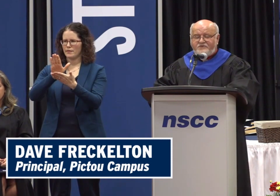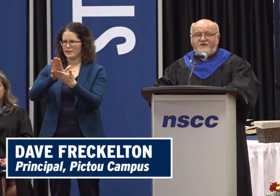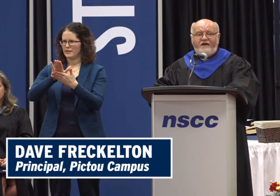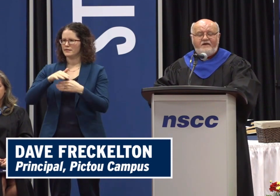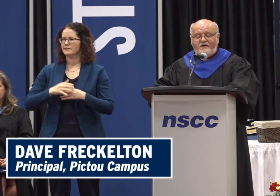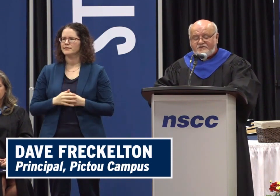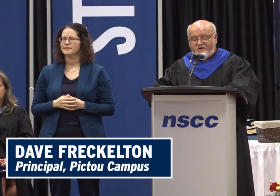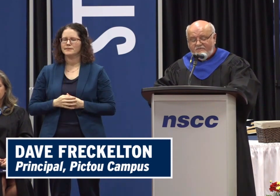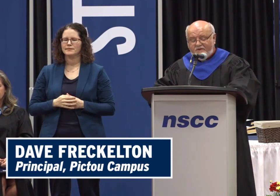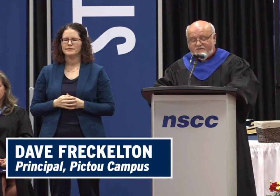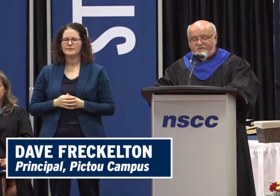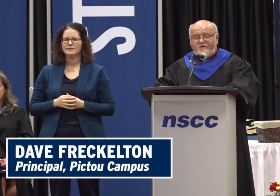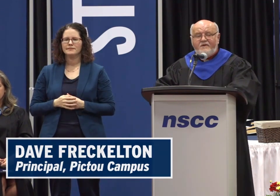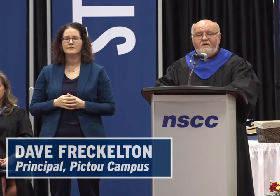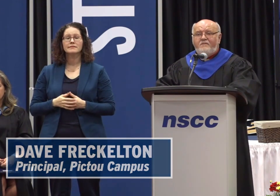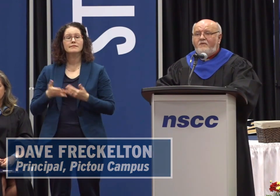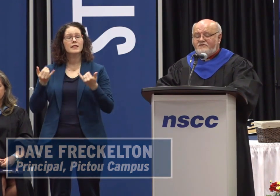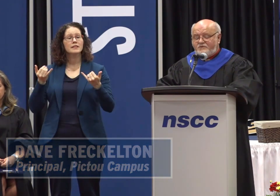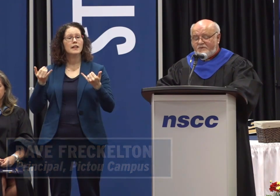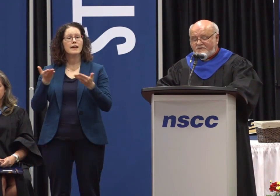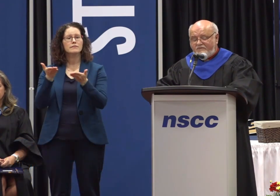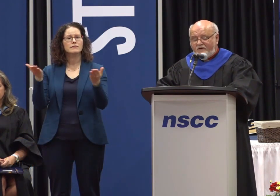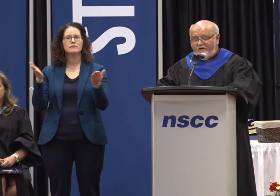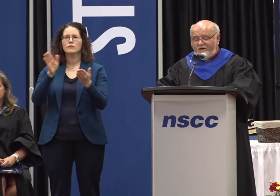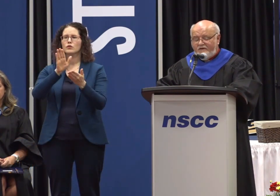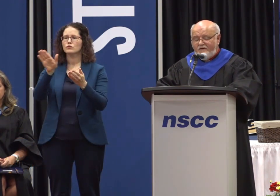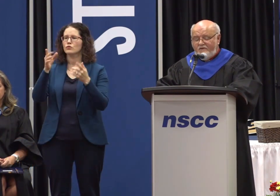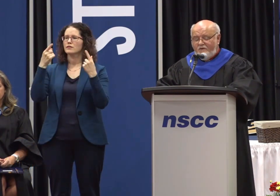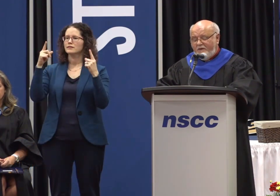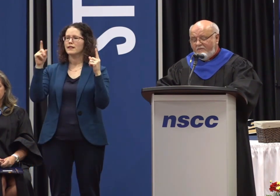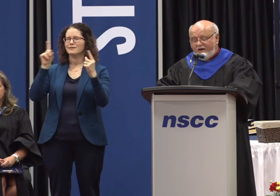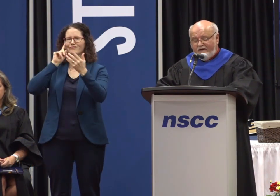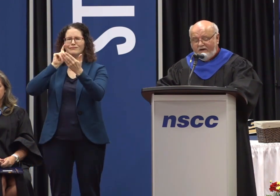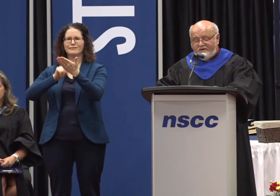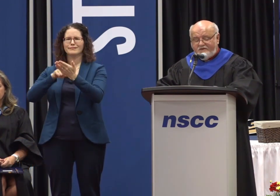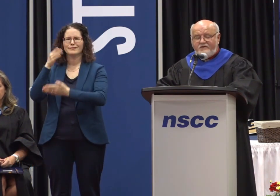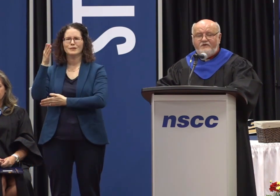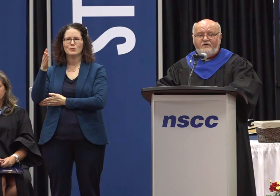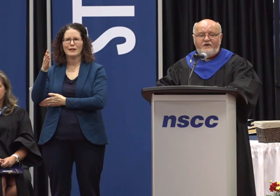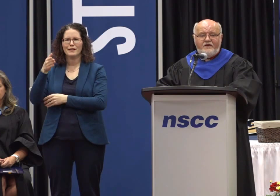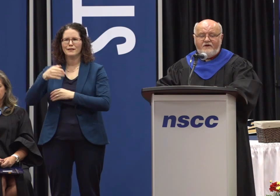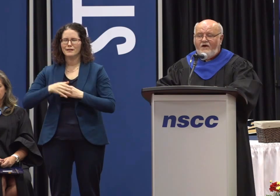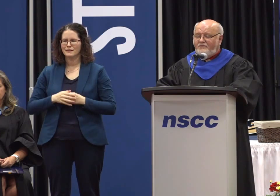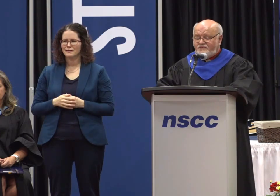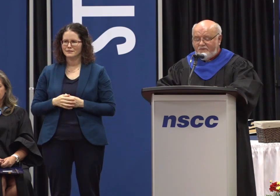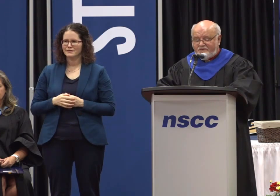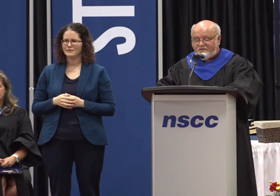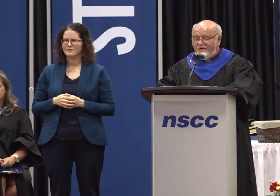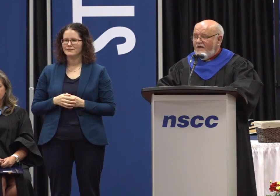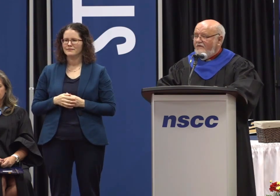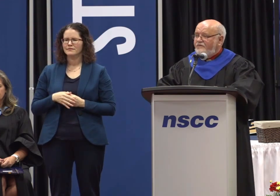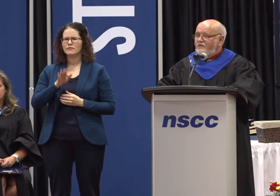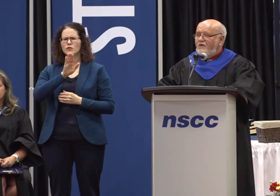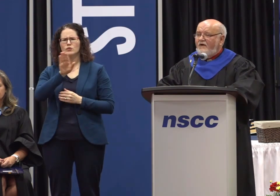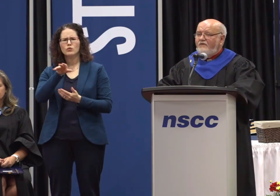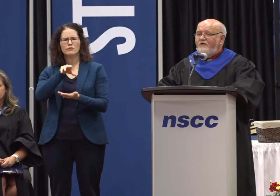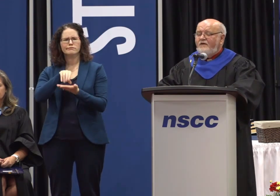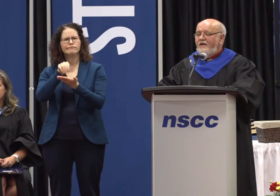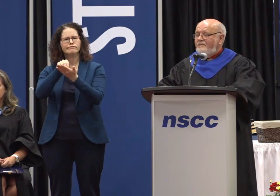recognizing outstanding achievements. More specifically, we'll be recognizing the learning accomplishments